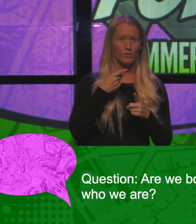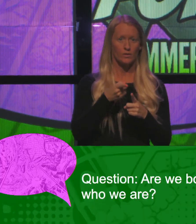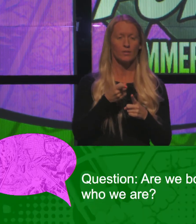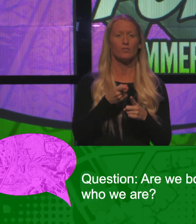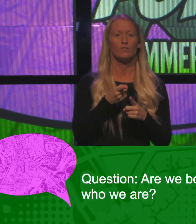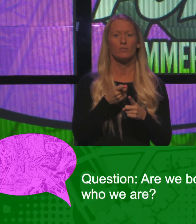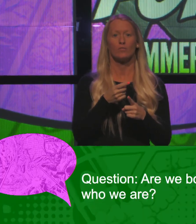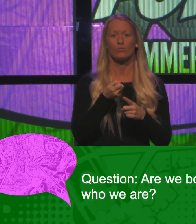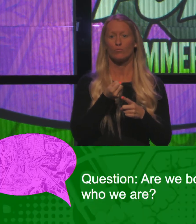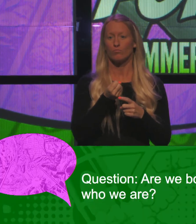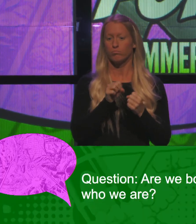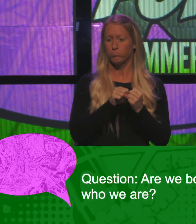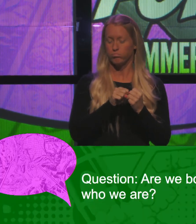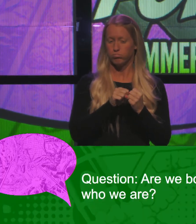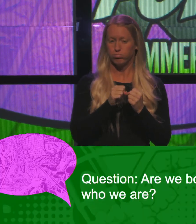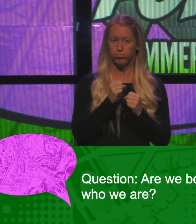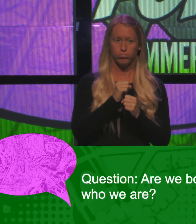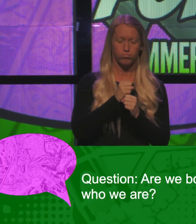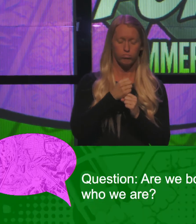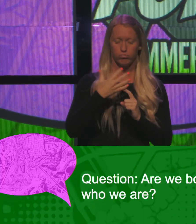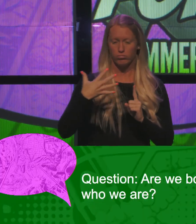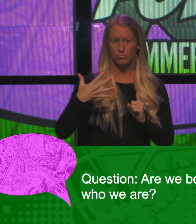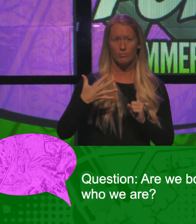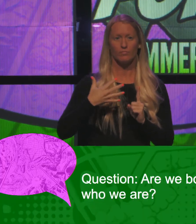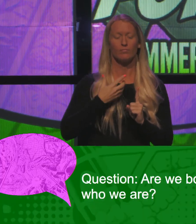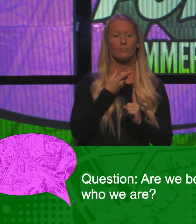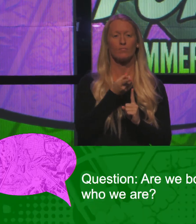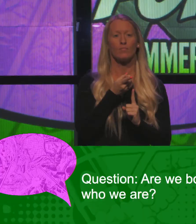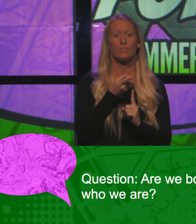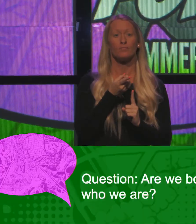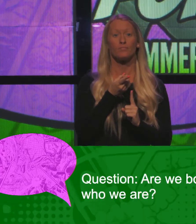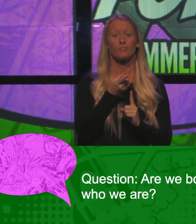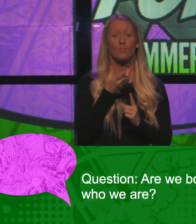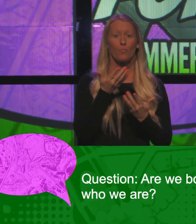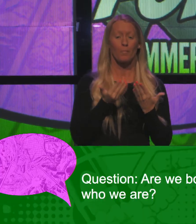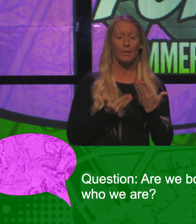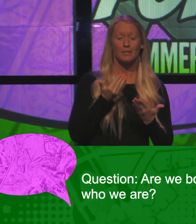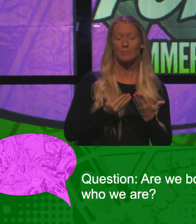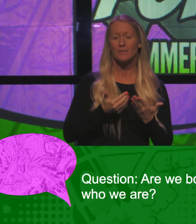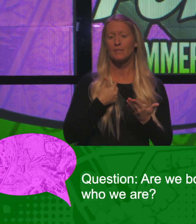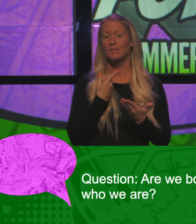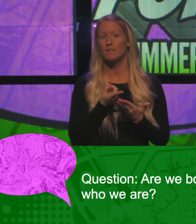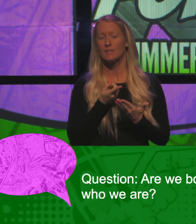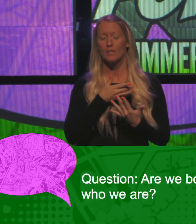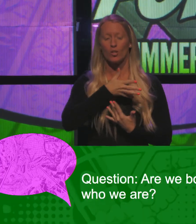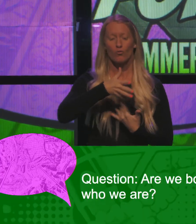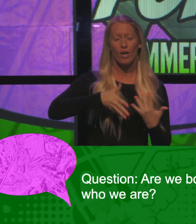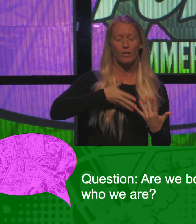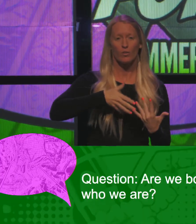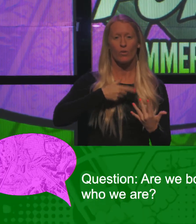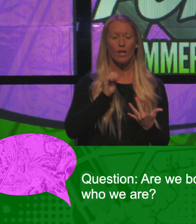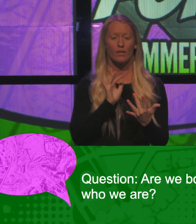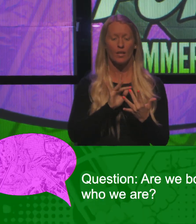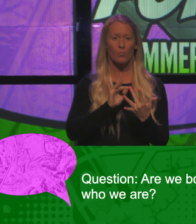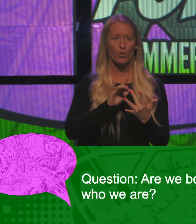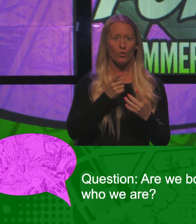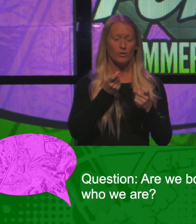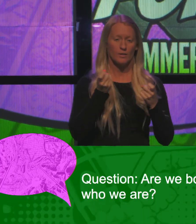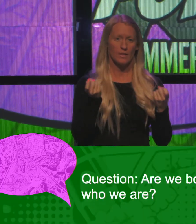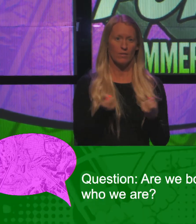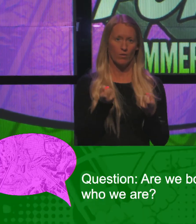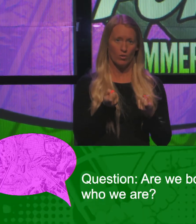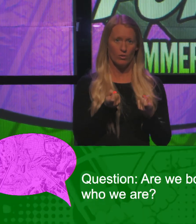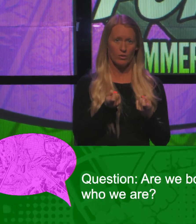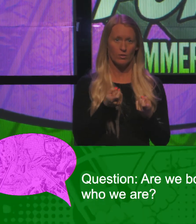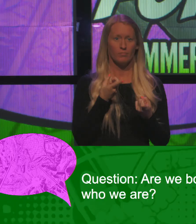teaser is our O2 weekend may or may not be interacting with that topic of sinfulness. So the question